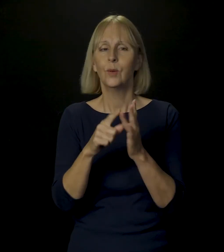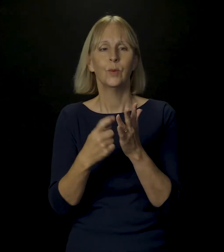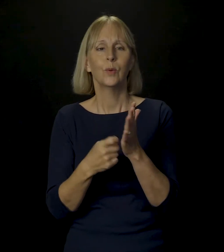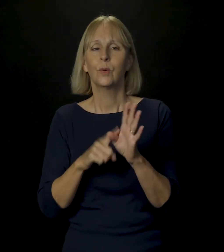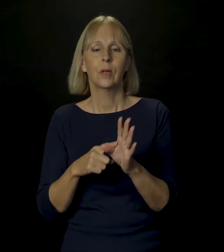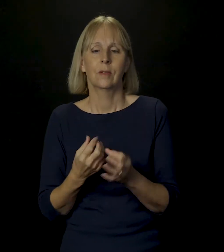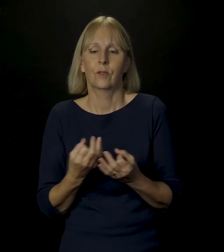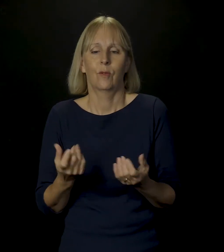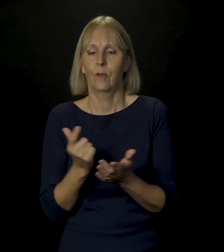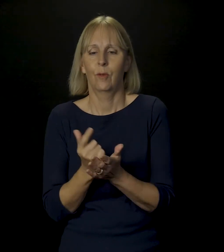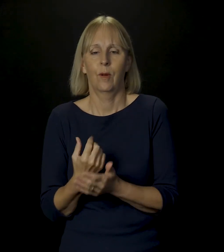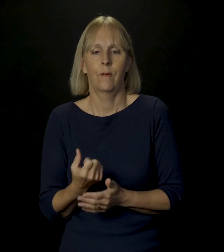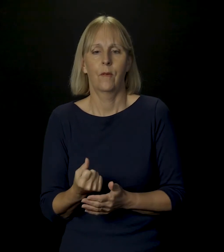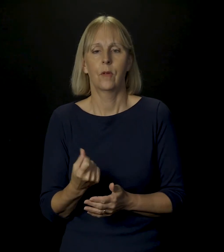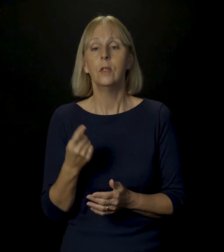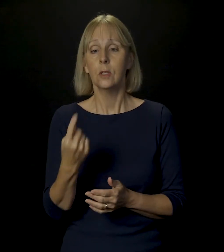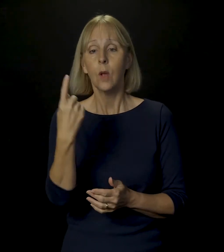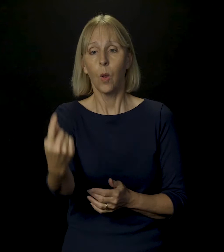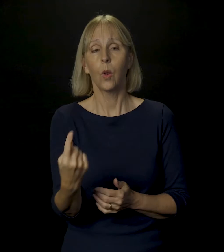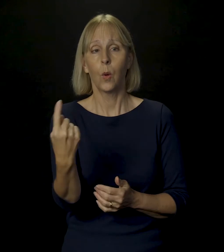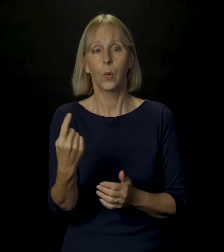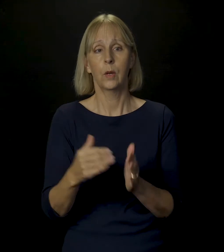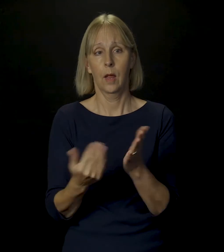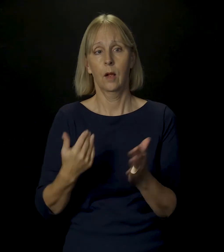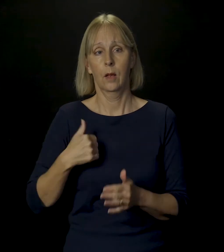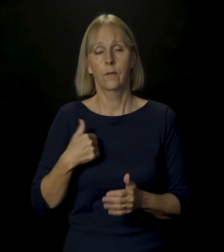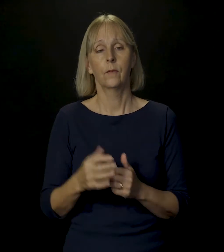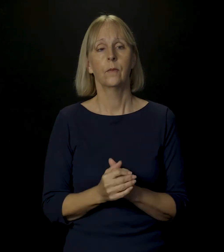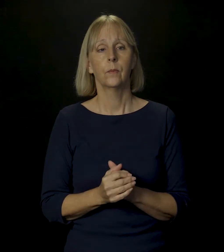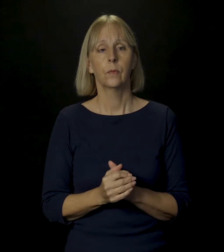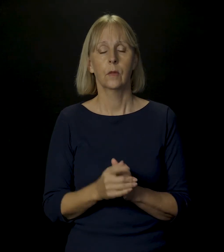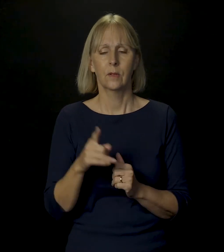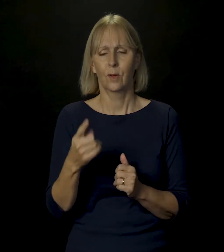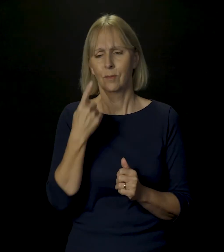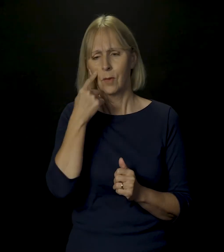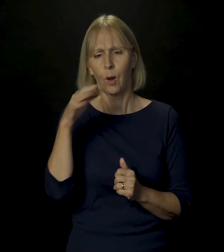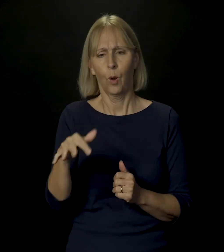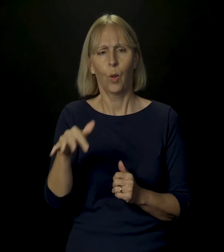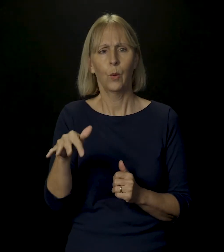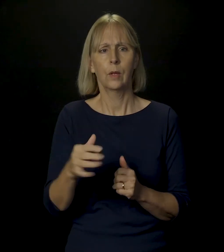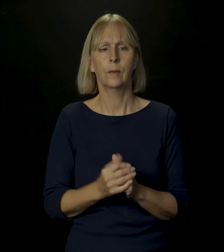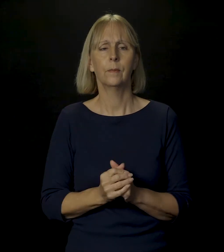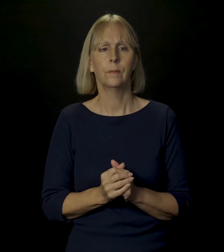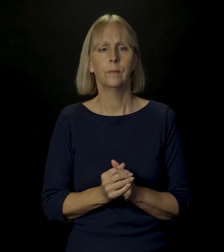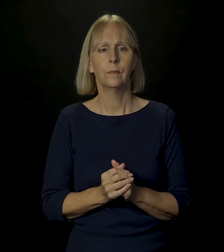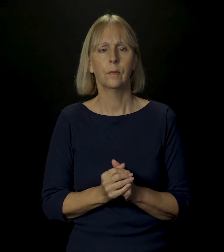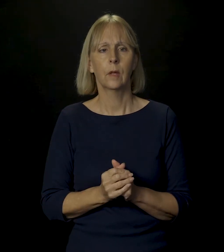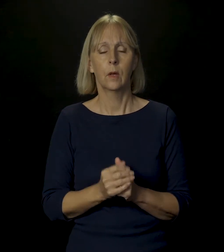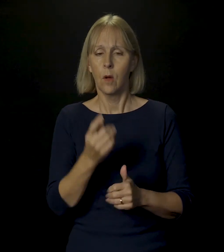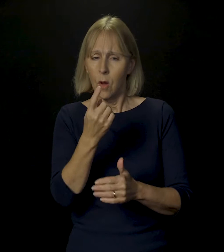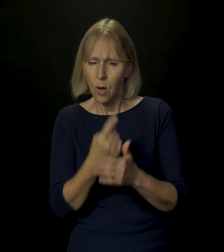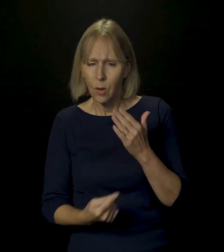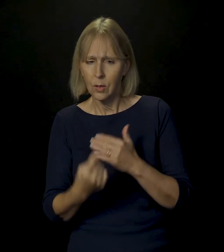And she is on her own A beautiful woman Who is severely Socially isolated The only